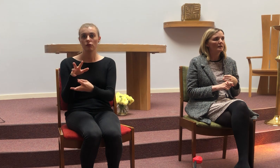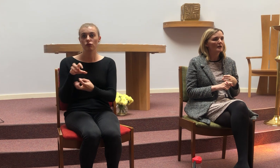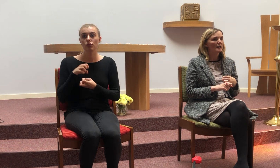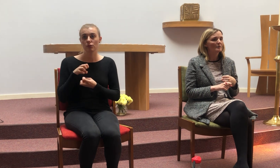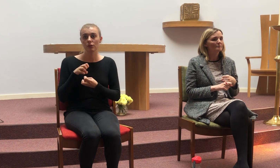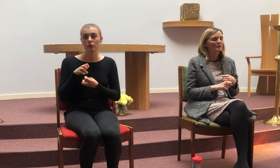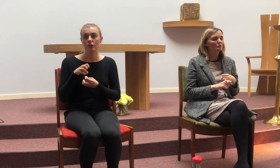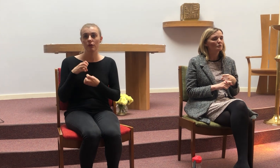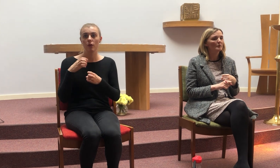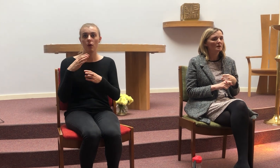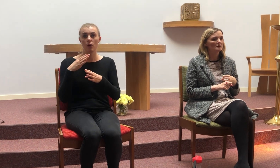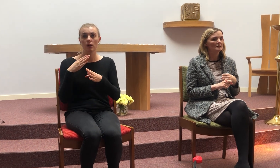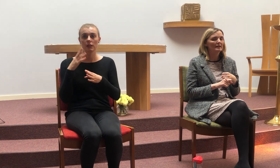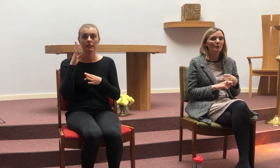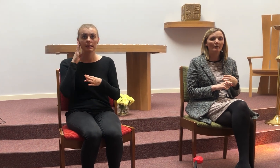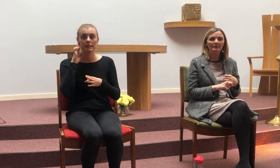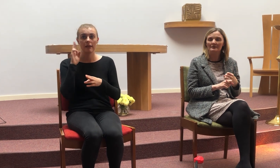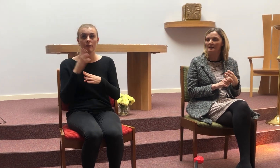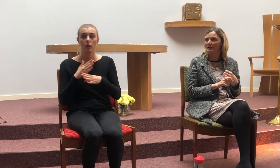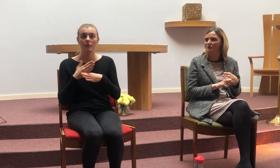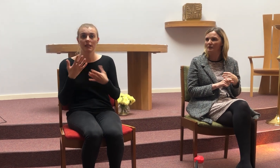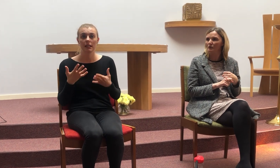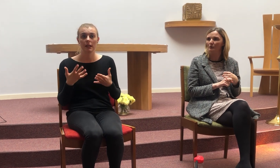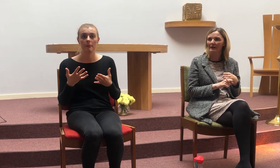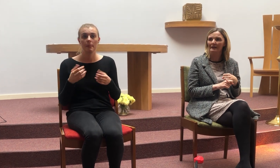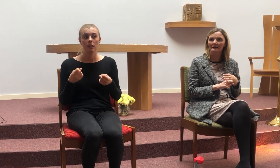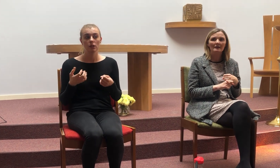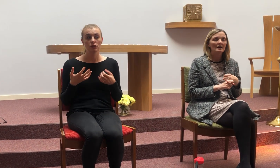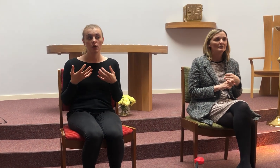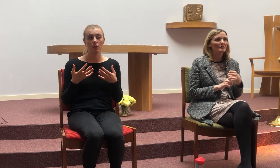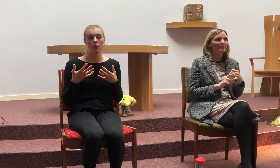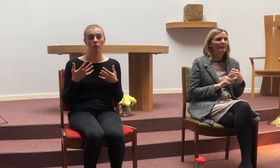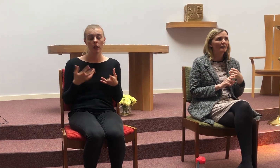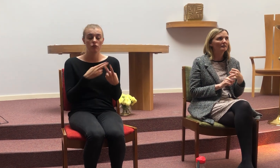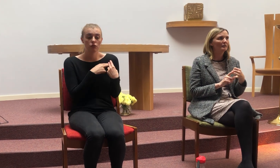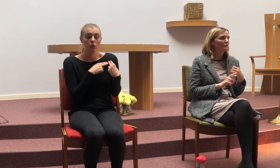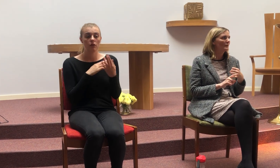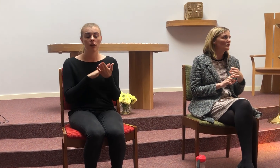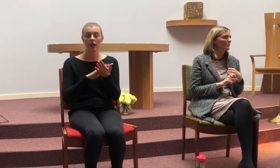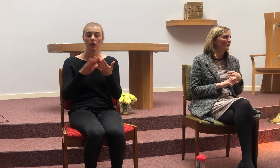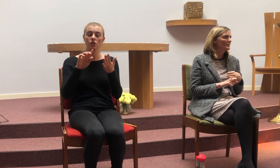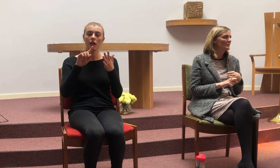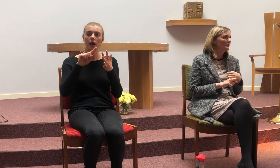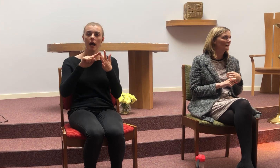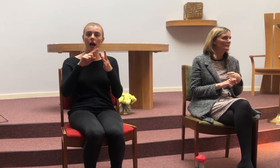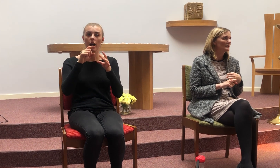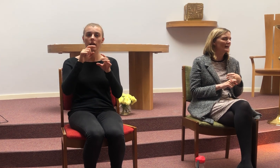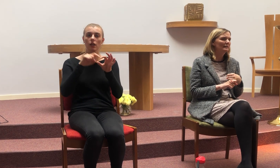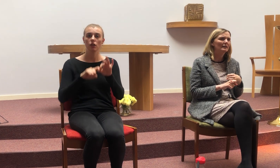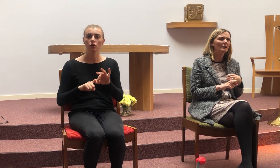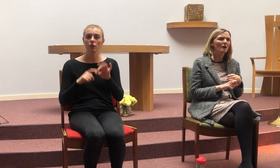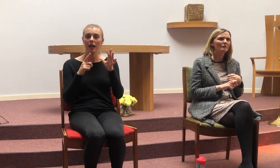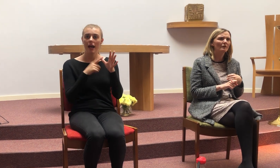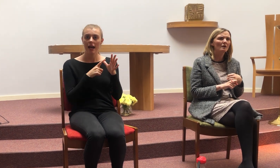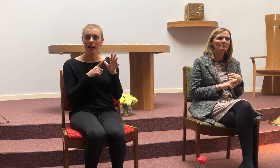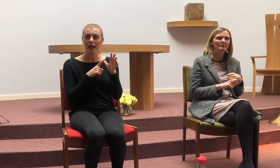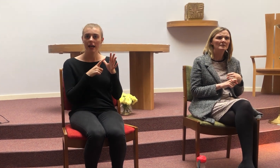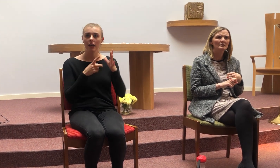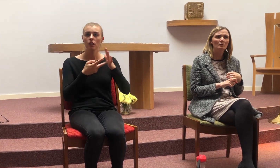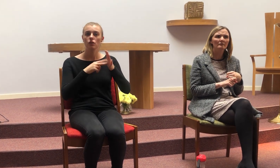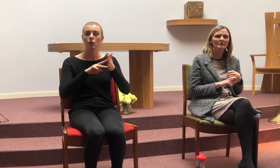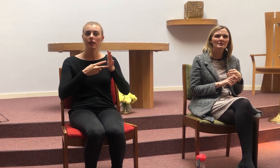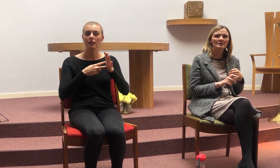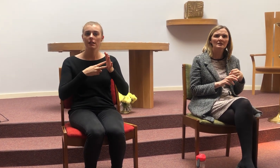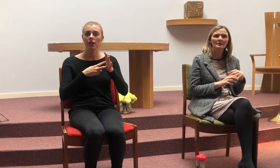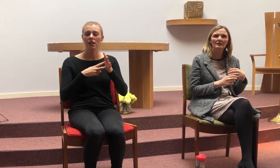by a group called HIQA, it's HIQA, so the Health Information Quality Authority, and I think Ofcom